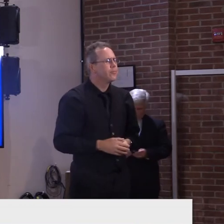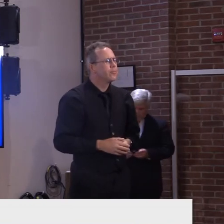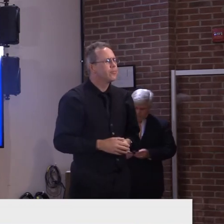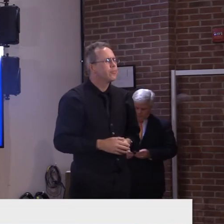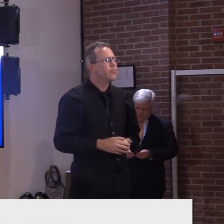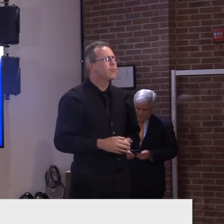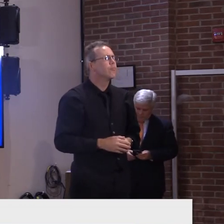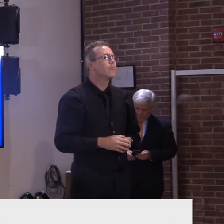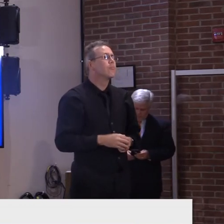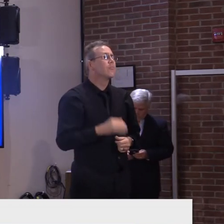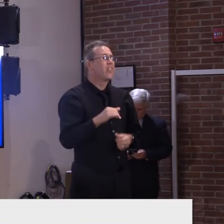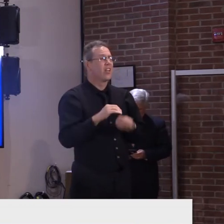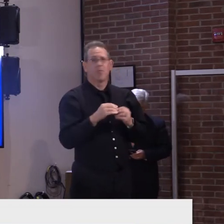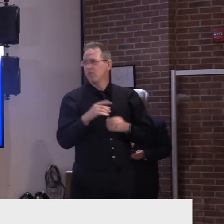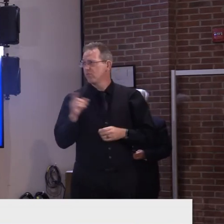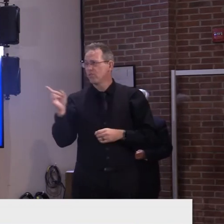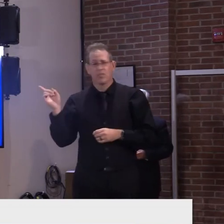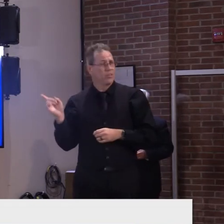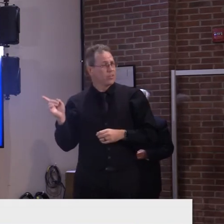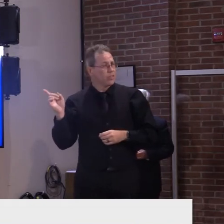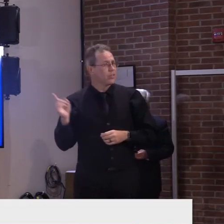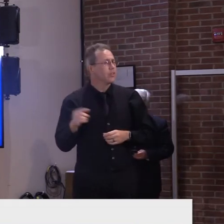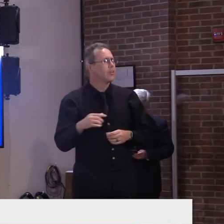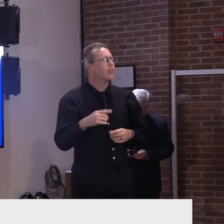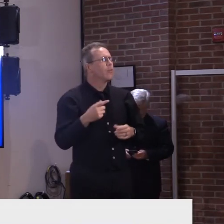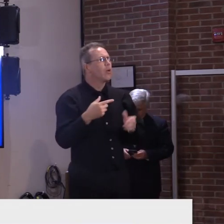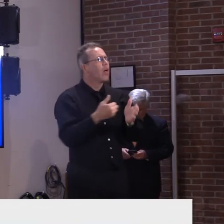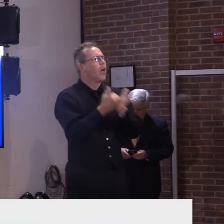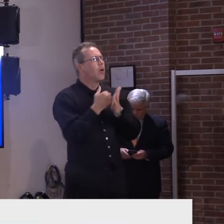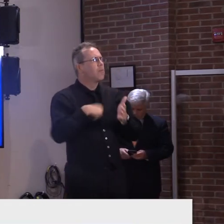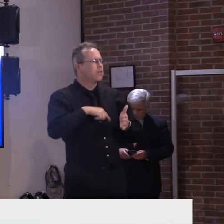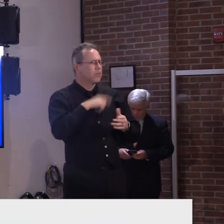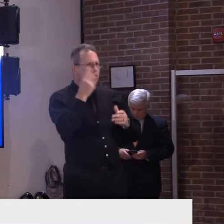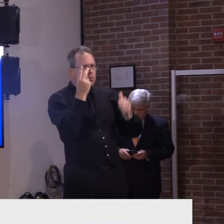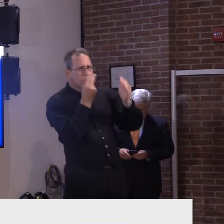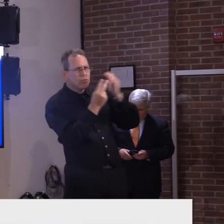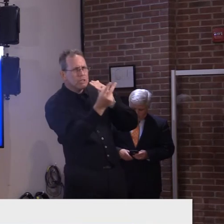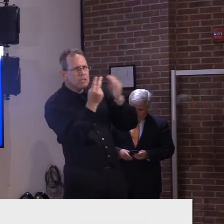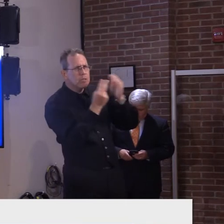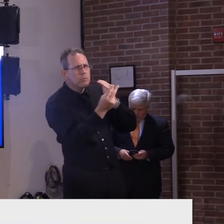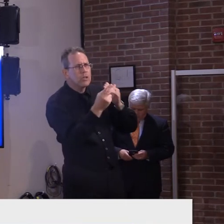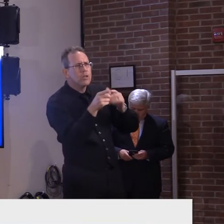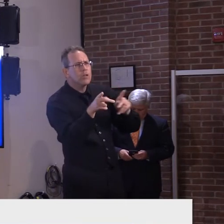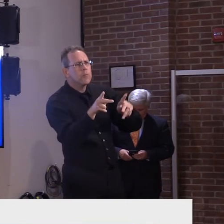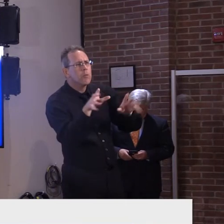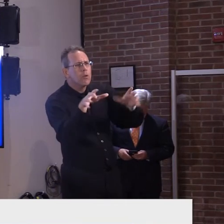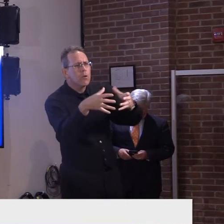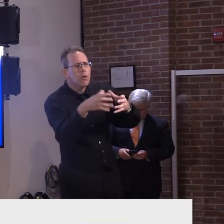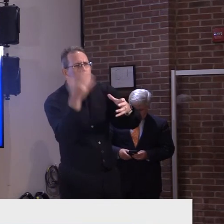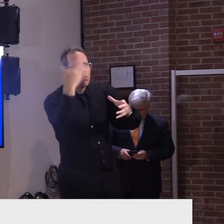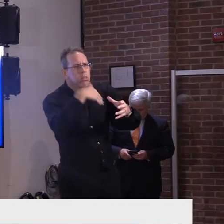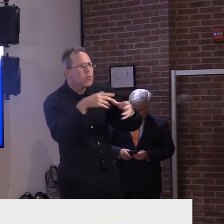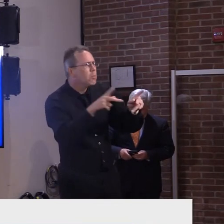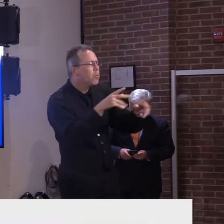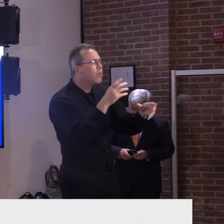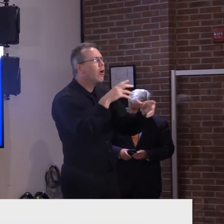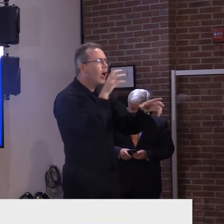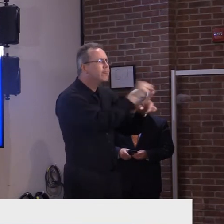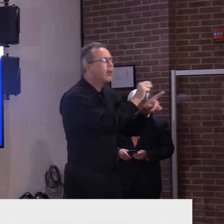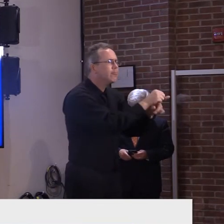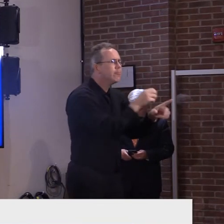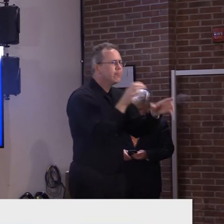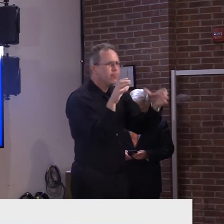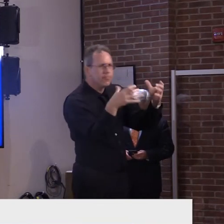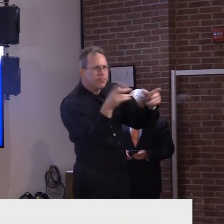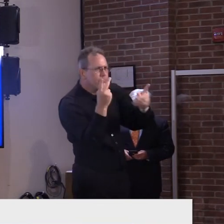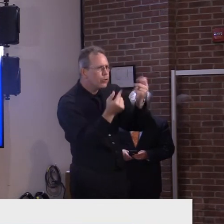about what its growth rate is as well. So basically, when you put that all together, what it's saying is based on the number of cases